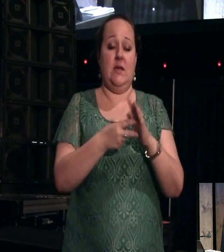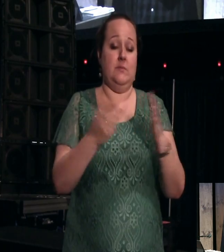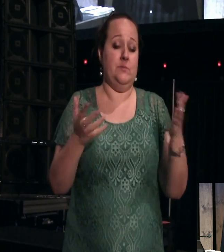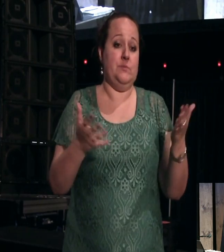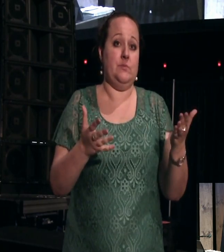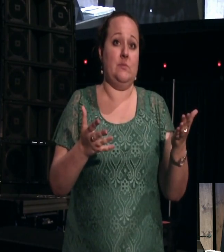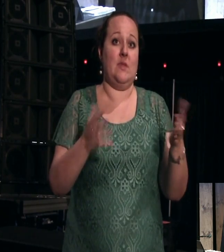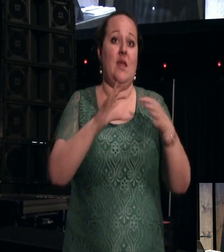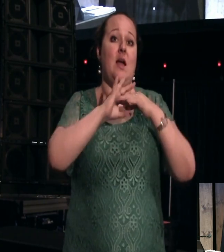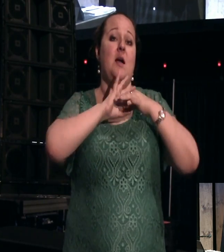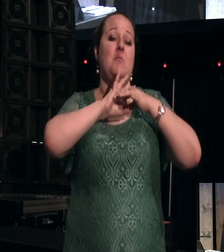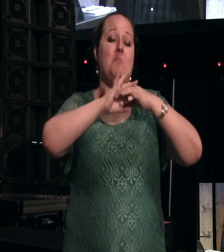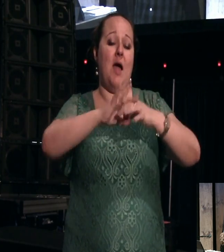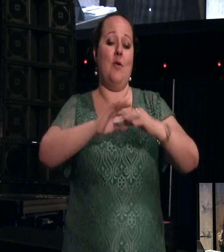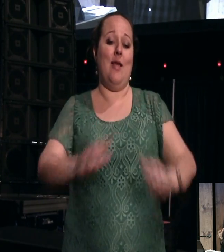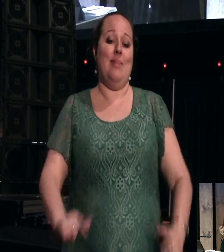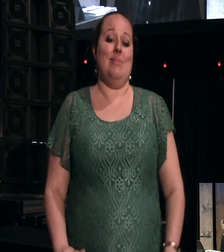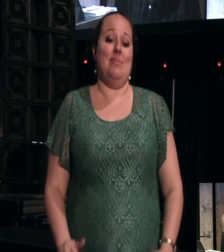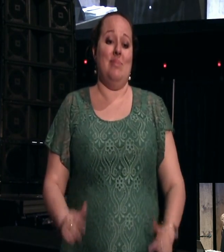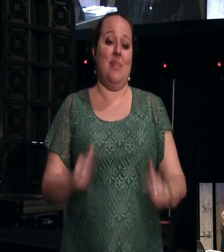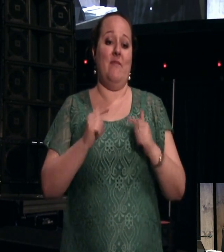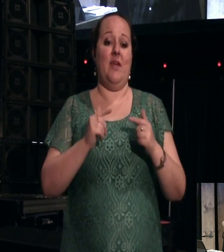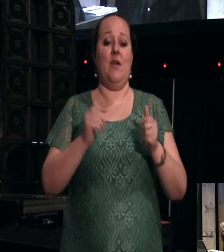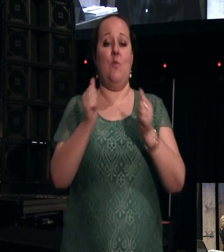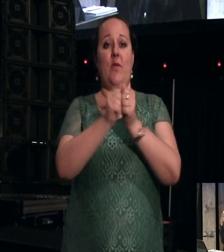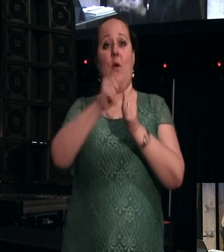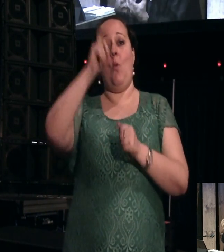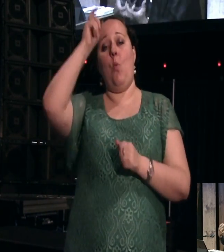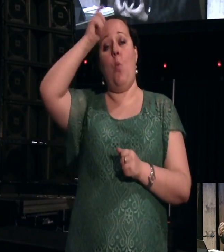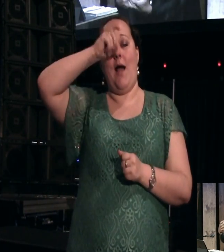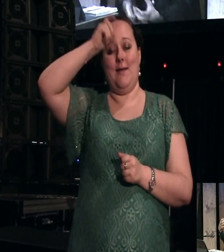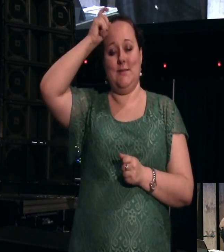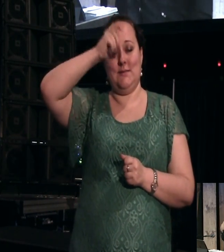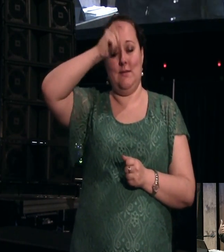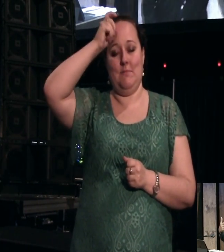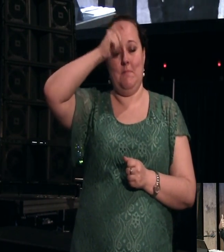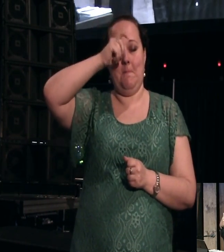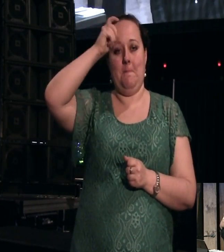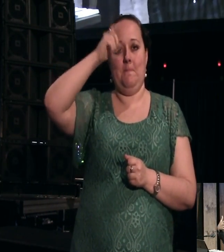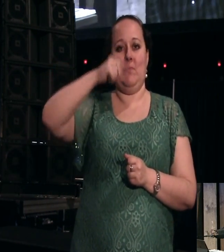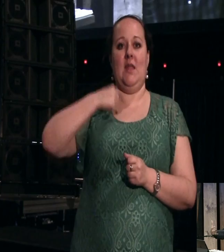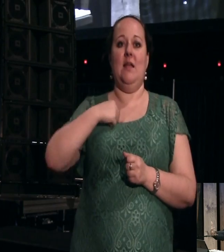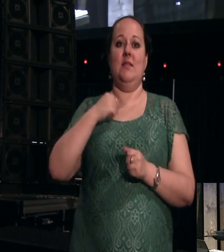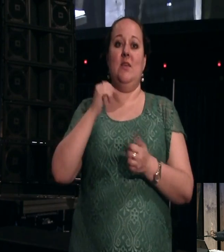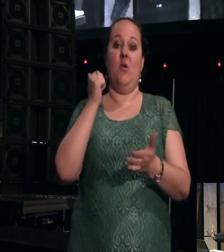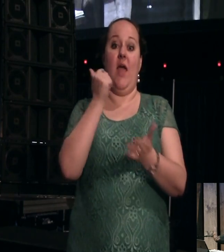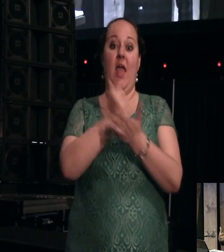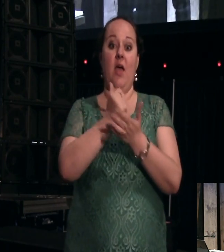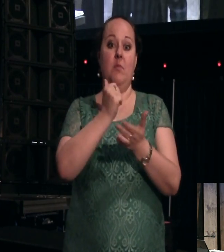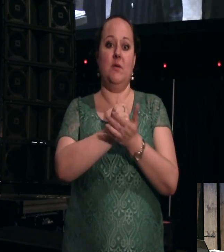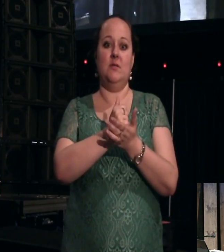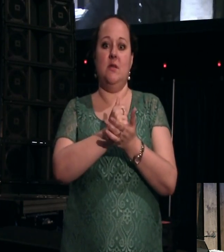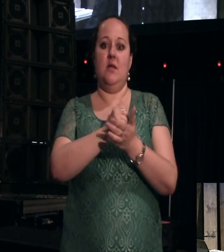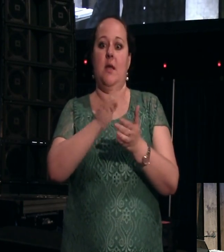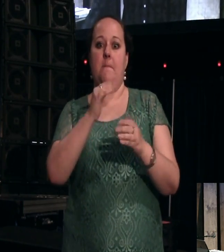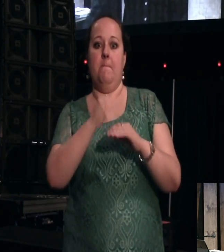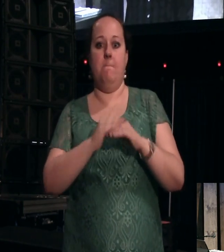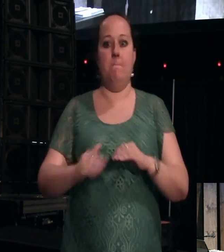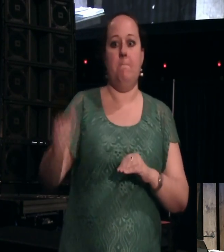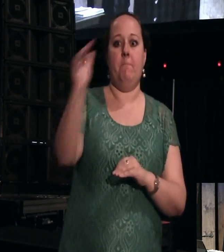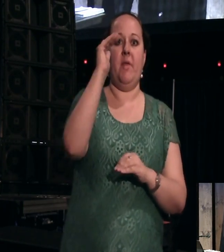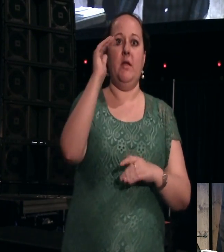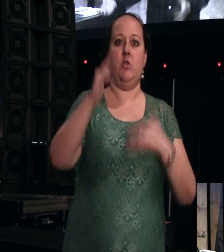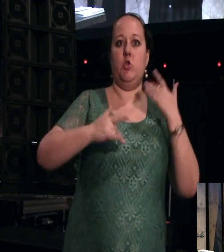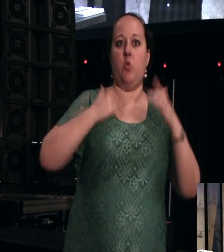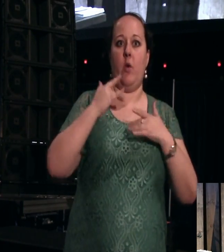wisdom literature. What that means is it is all about living wisely. It is a book that exists to